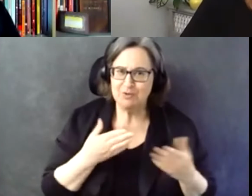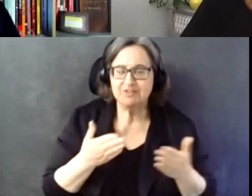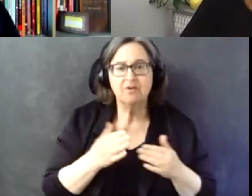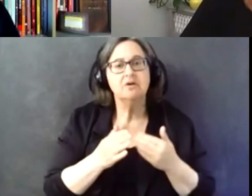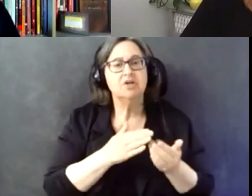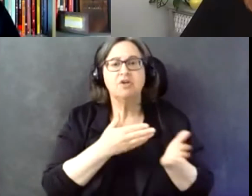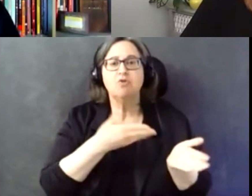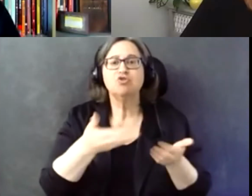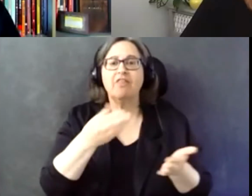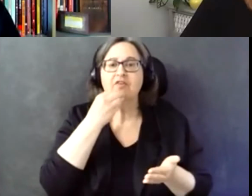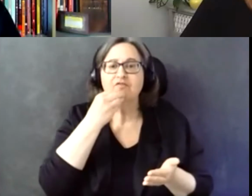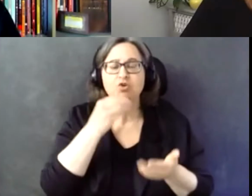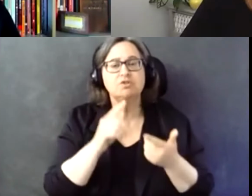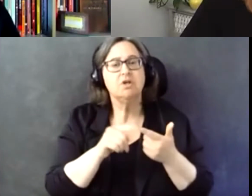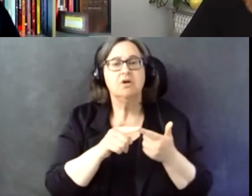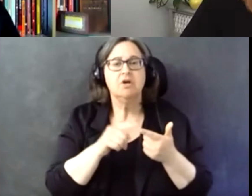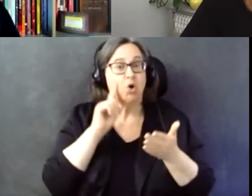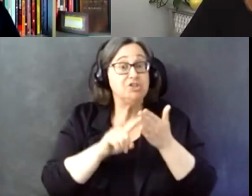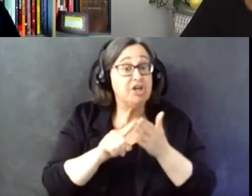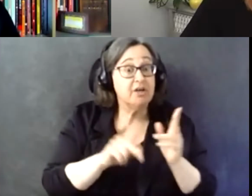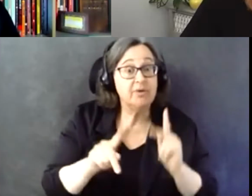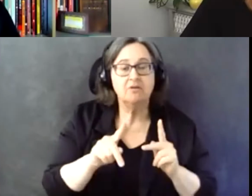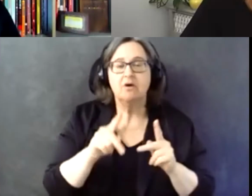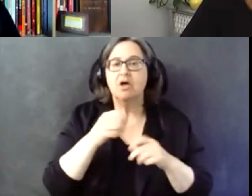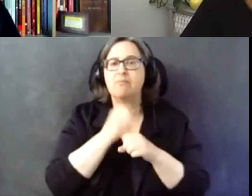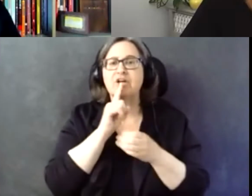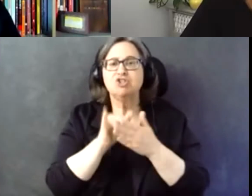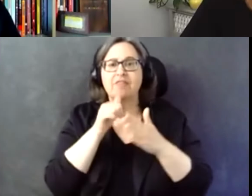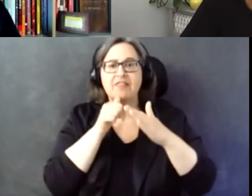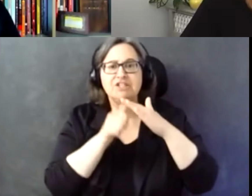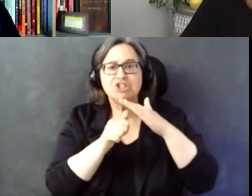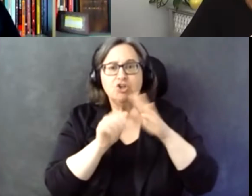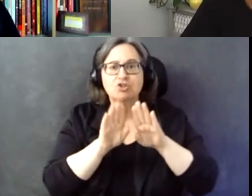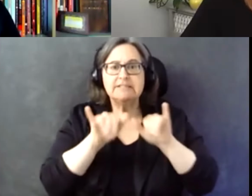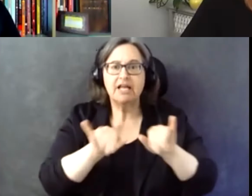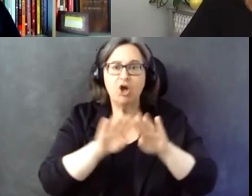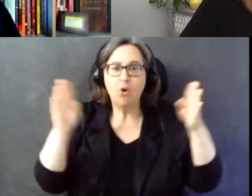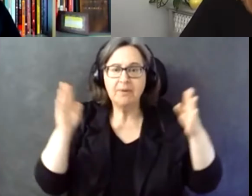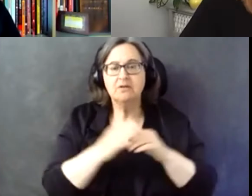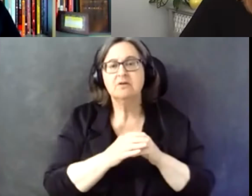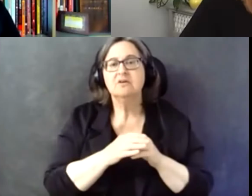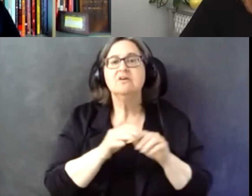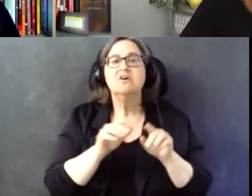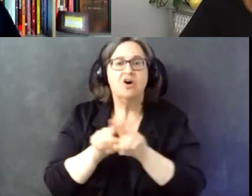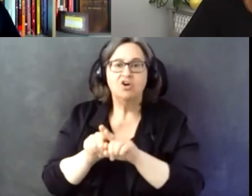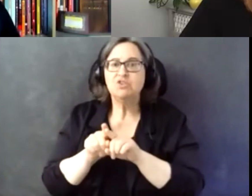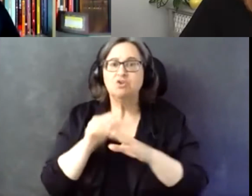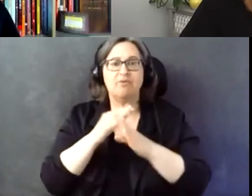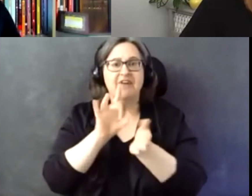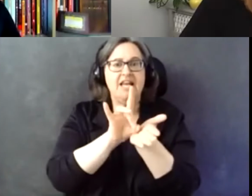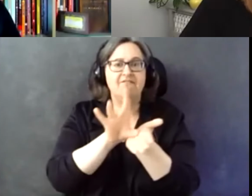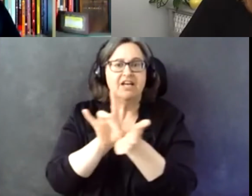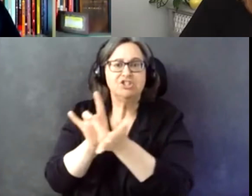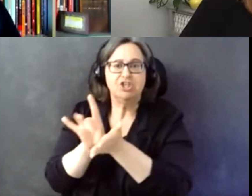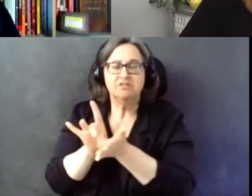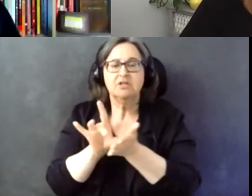home delivered meals and home checks that and keeping shelters open during covid but also you know eviction prevention services when that